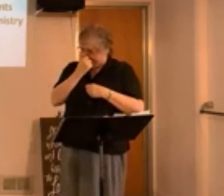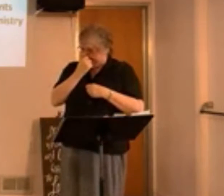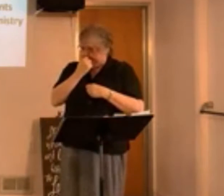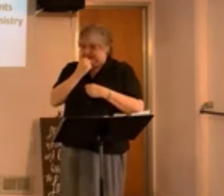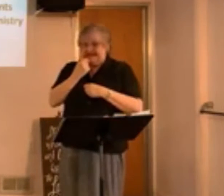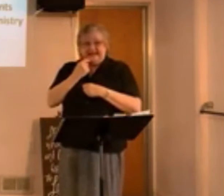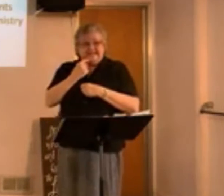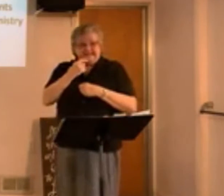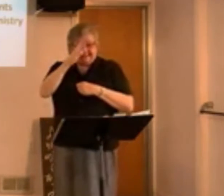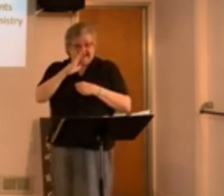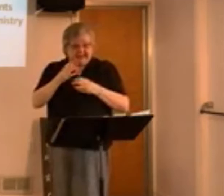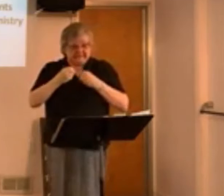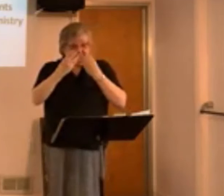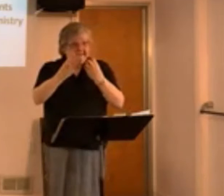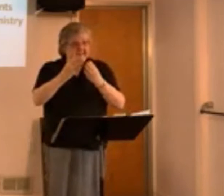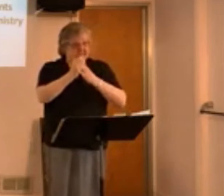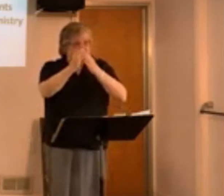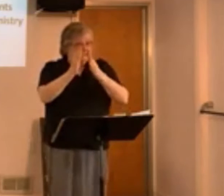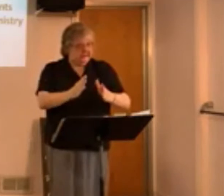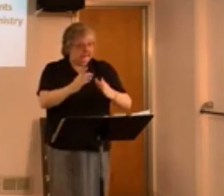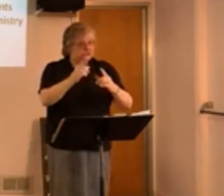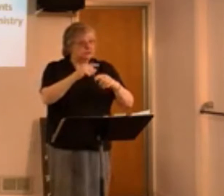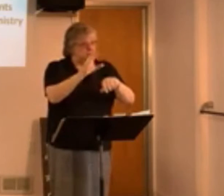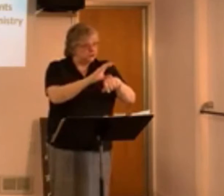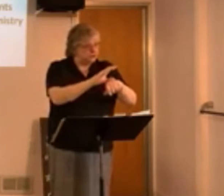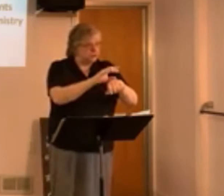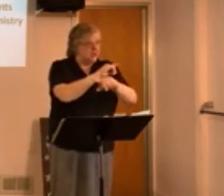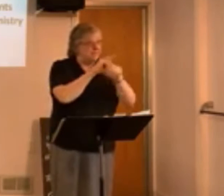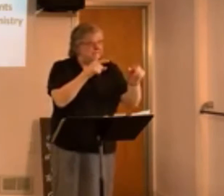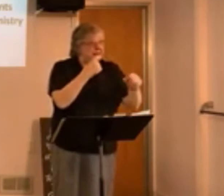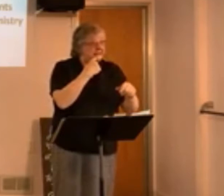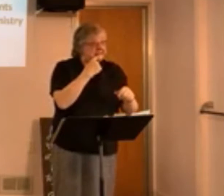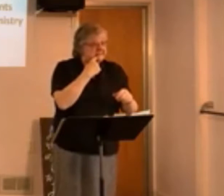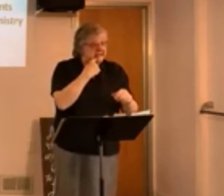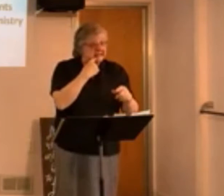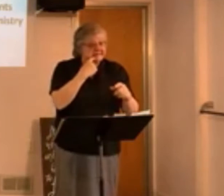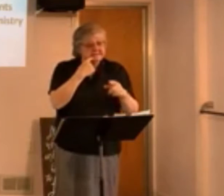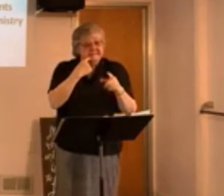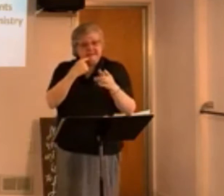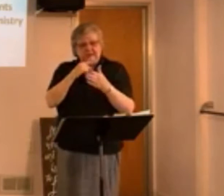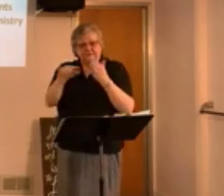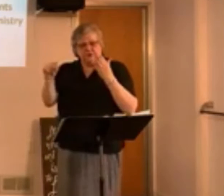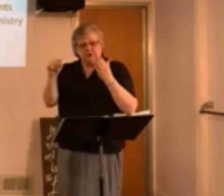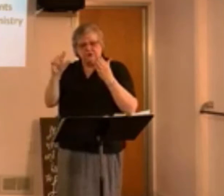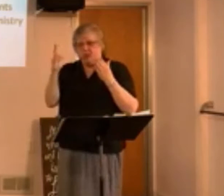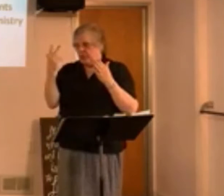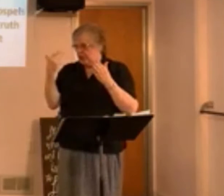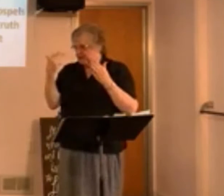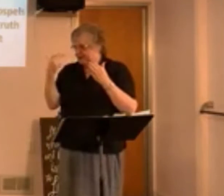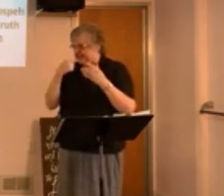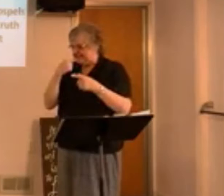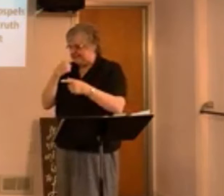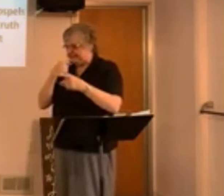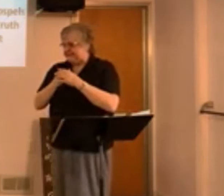only does God give leaders to the church, but look what he says there in verse number 13.